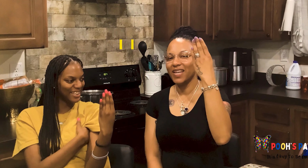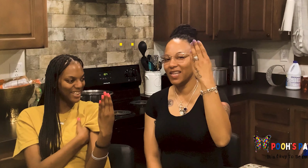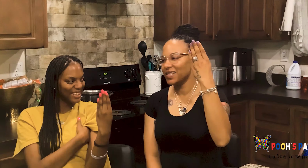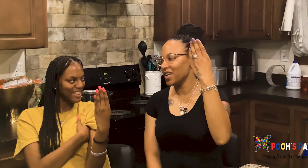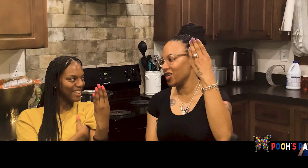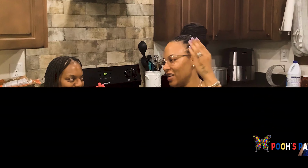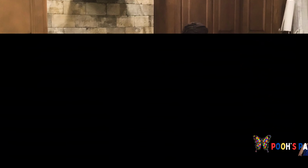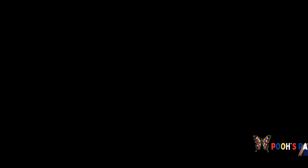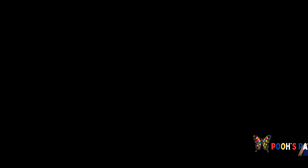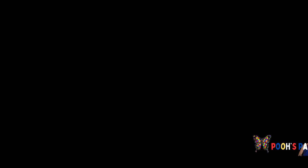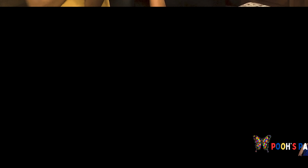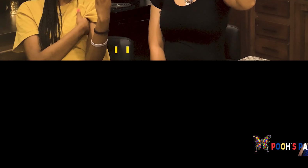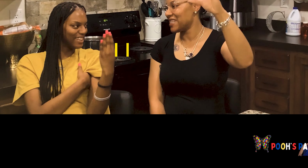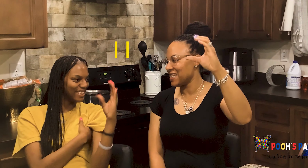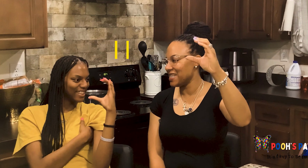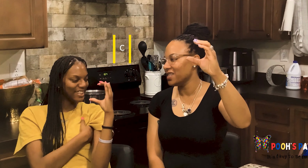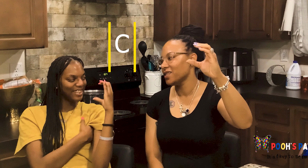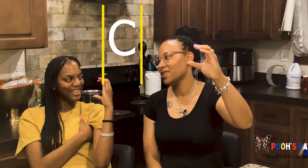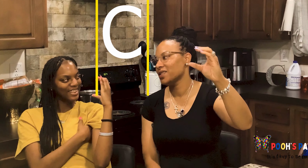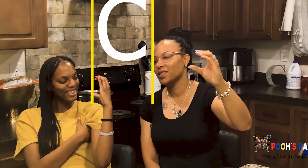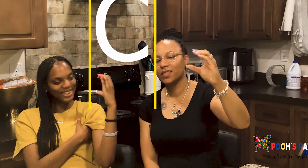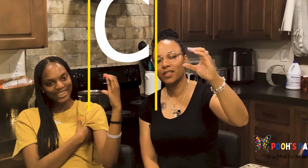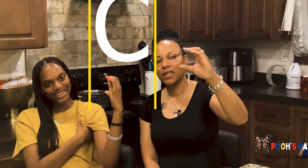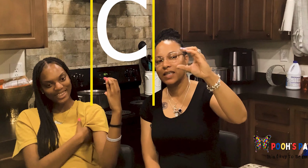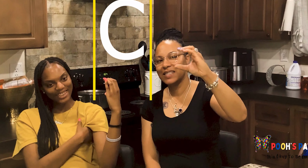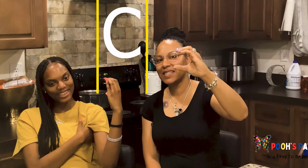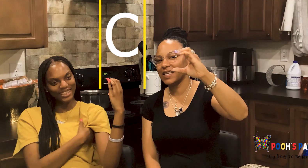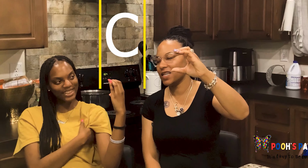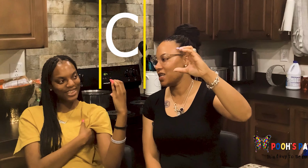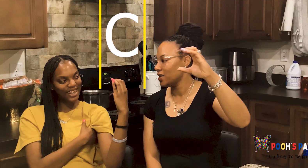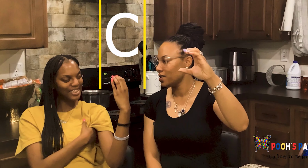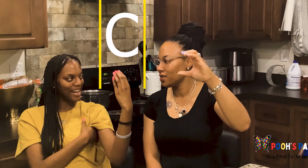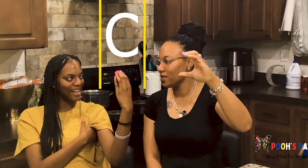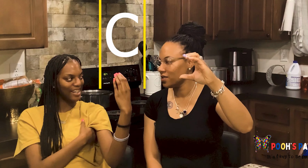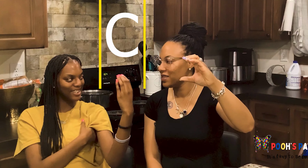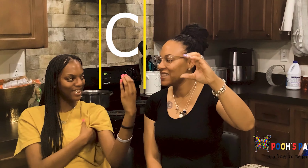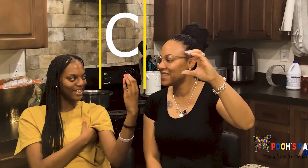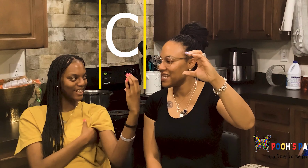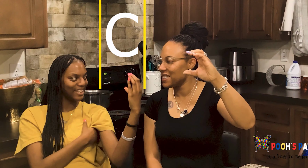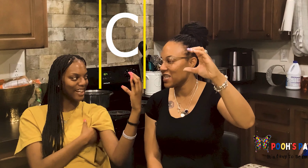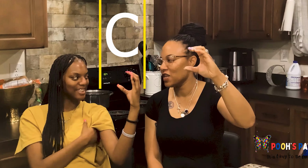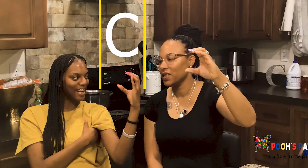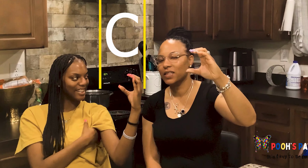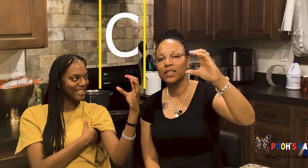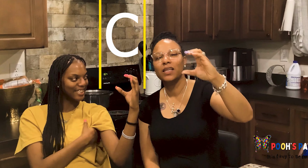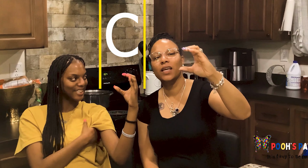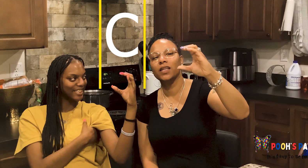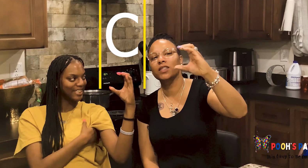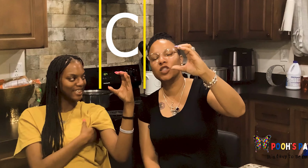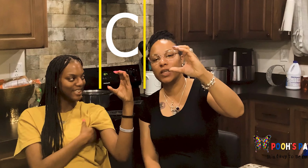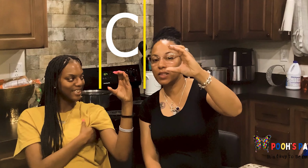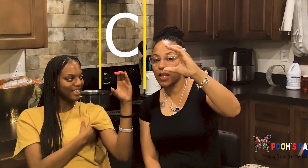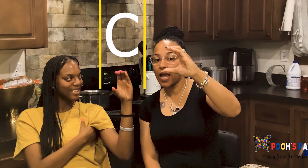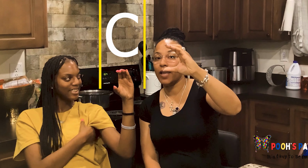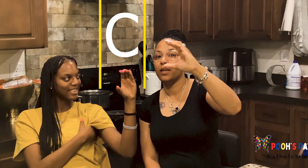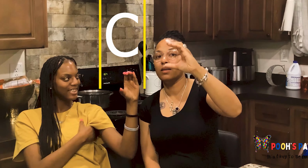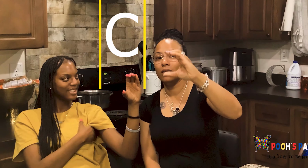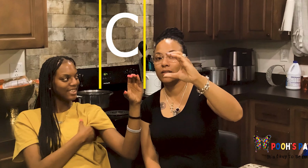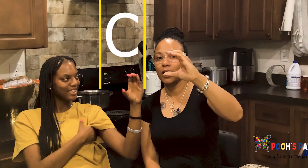Next letter is C. C. C. It looks just like a C,